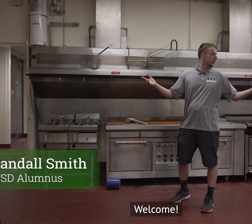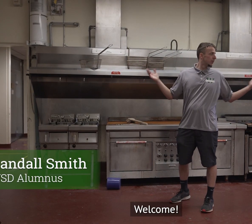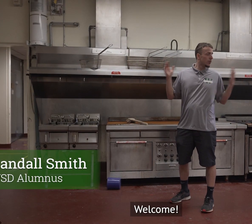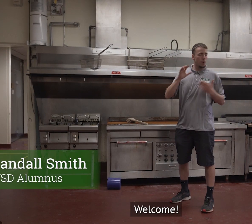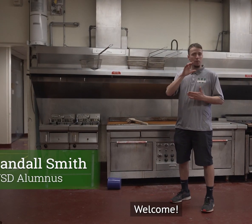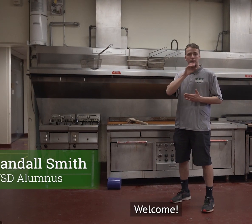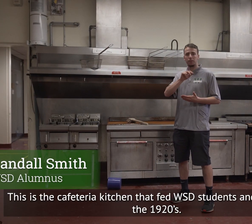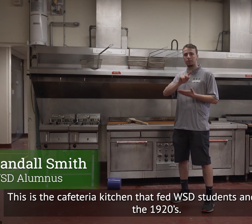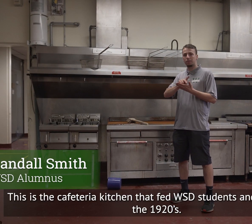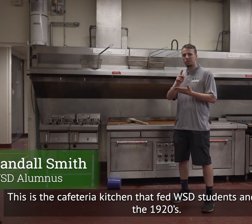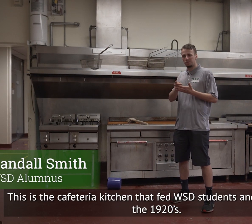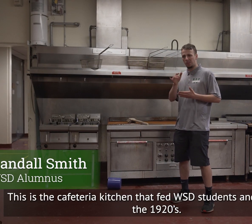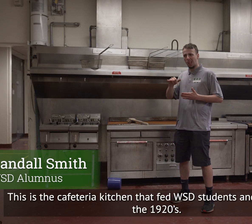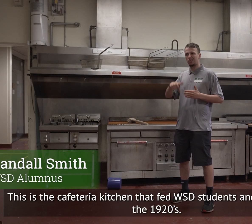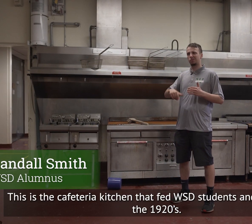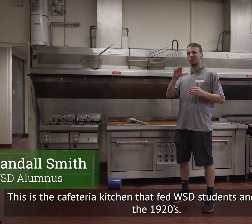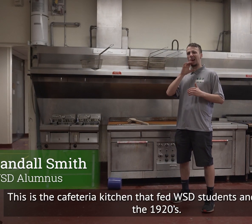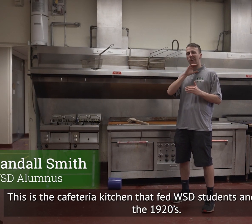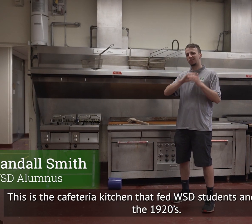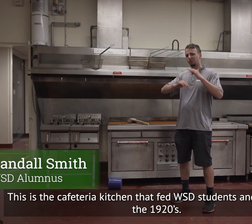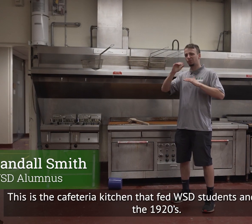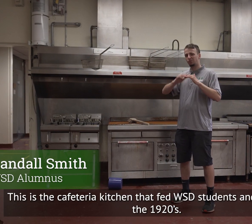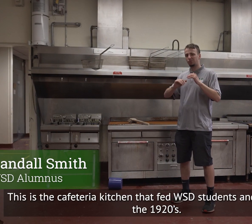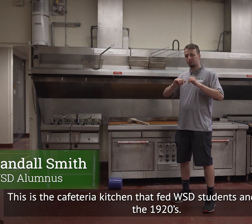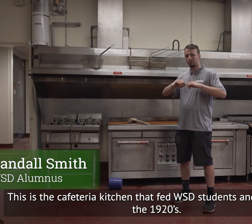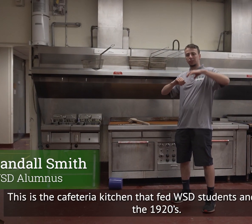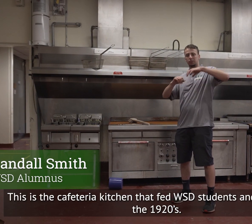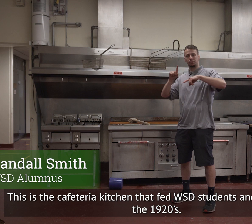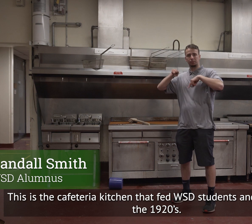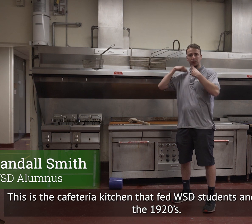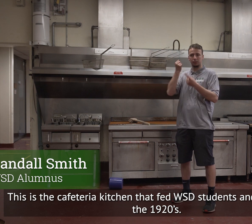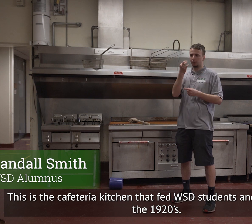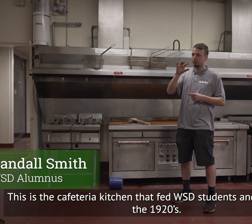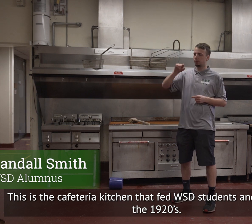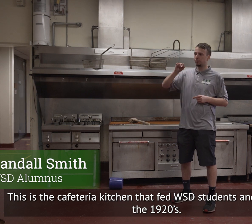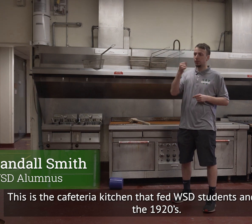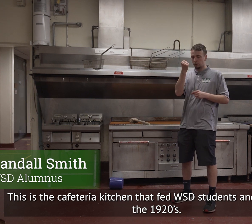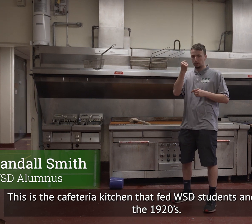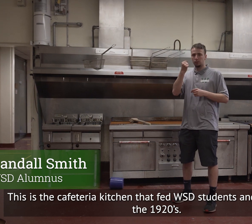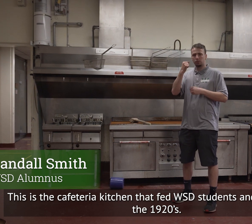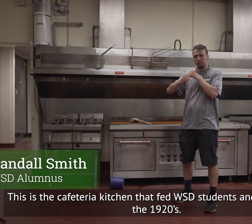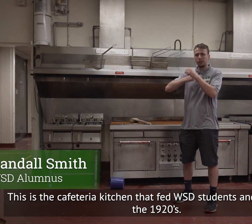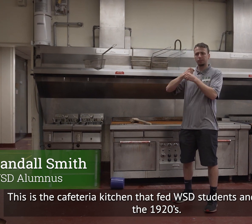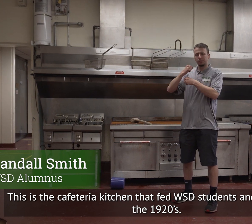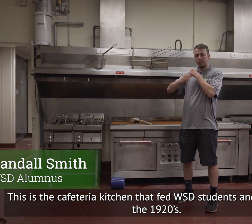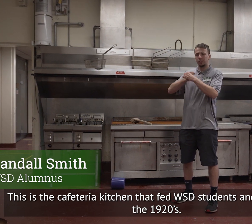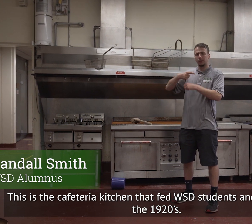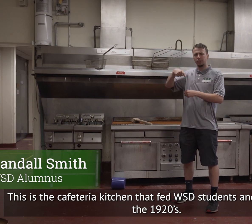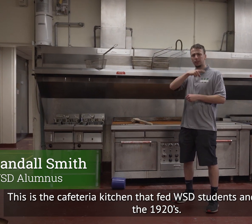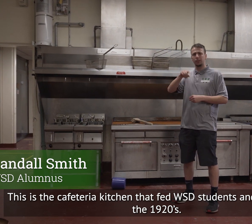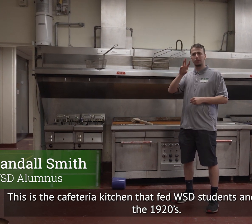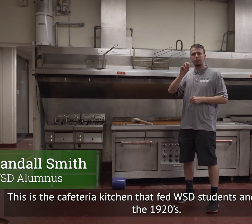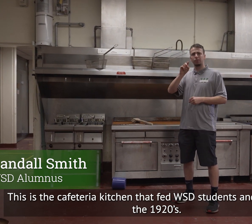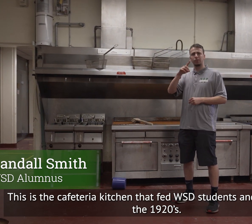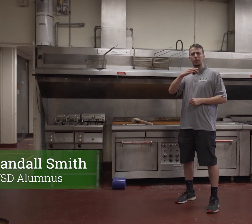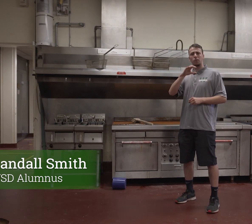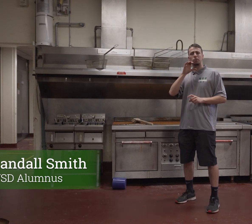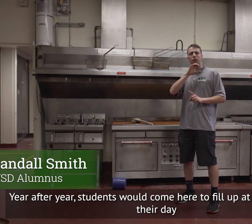Welcome. This is the Cafeteria Kitchen that fed WSD students and staff since the 1920s.